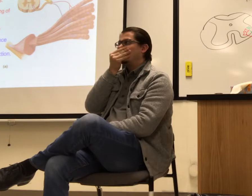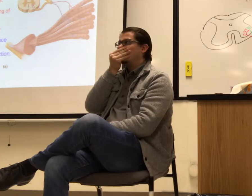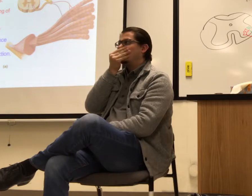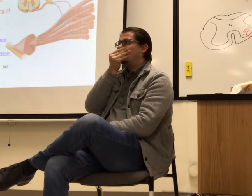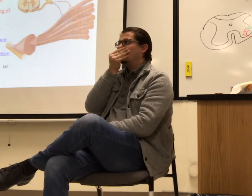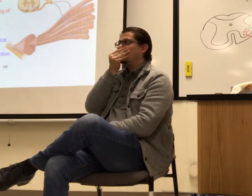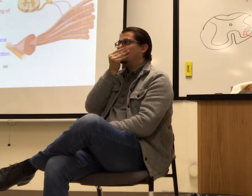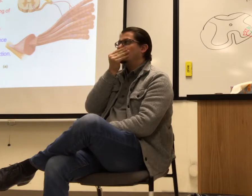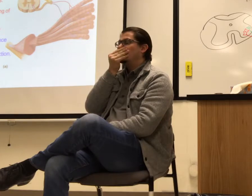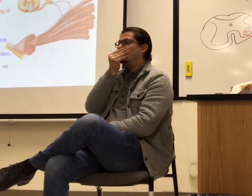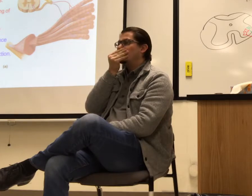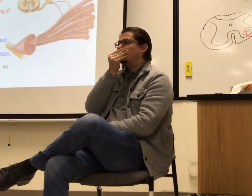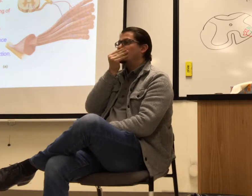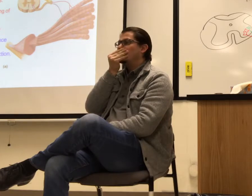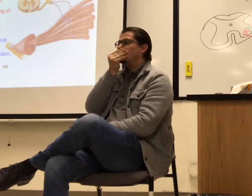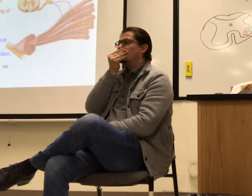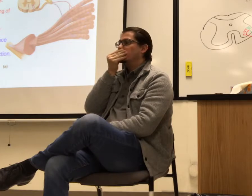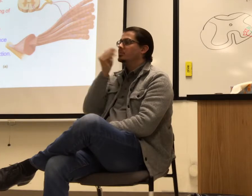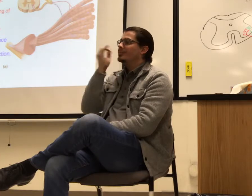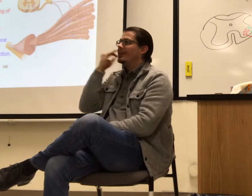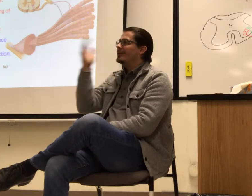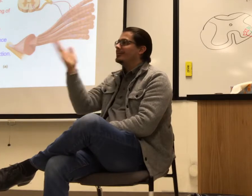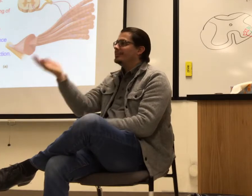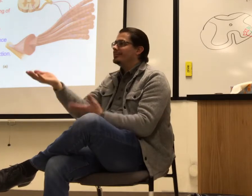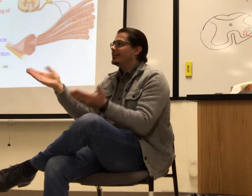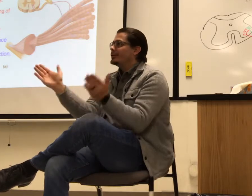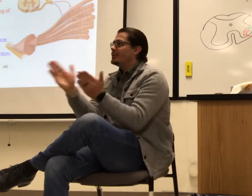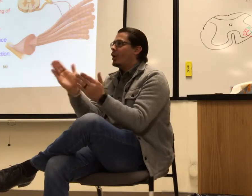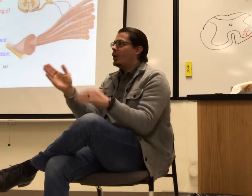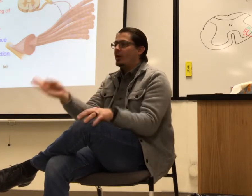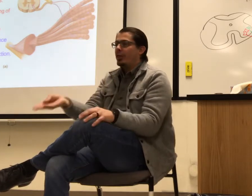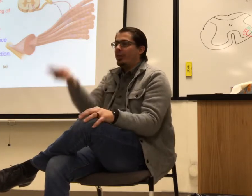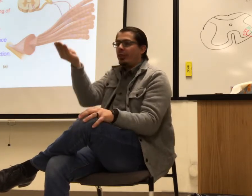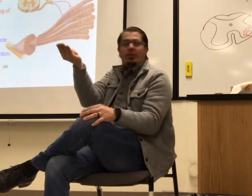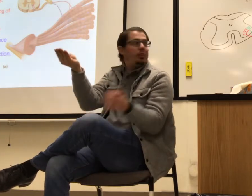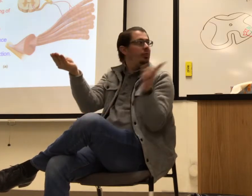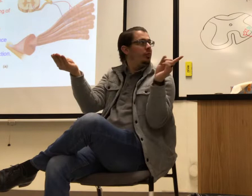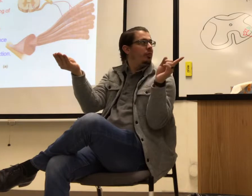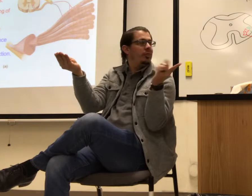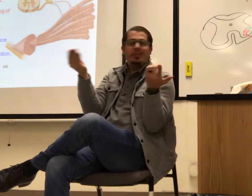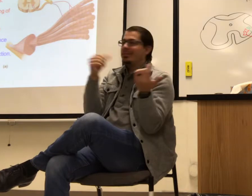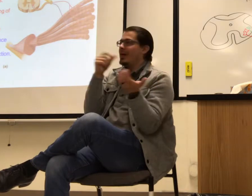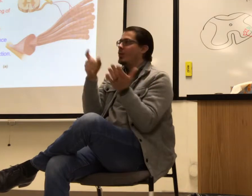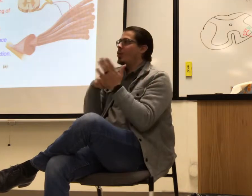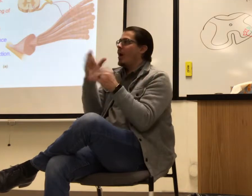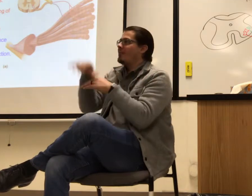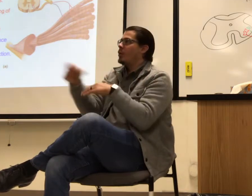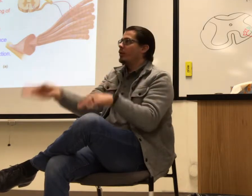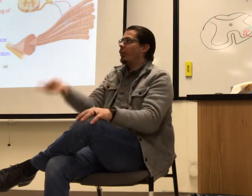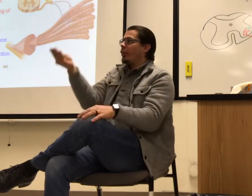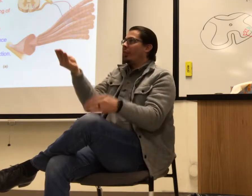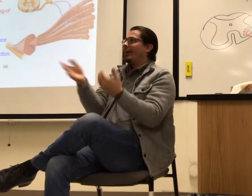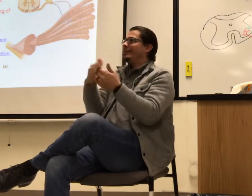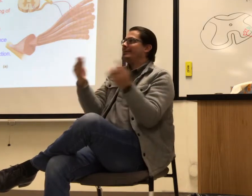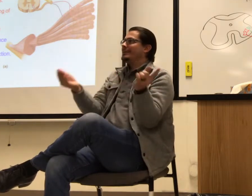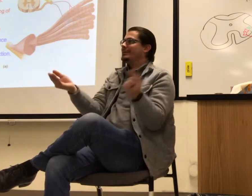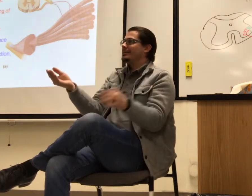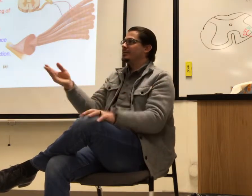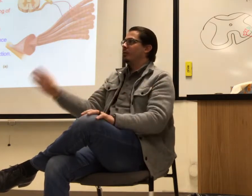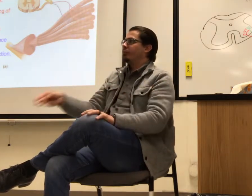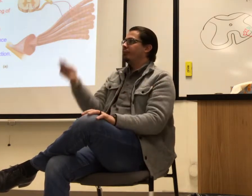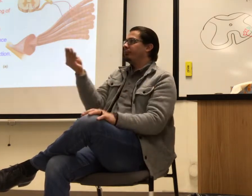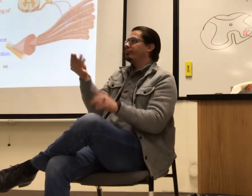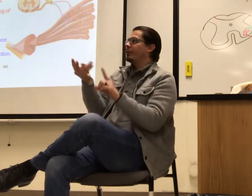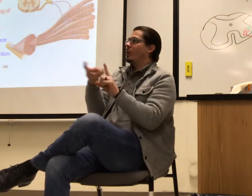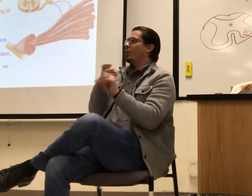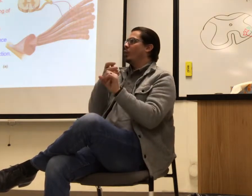So you have to, I don't know, lift a small little thing here. It doesn't require much force. So I just recruit this